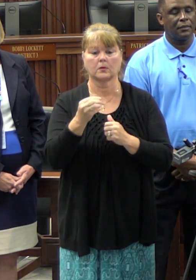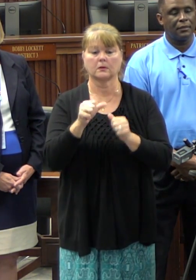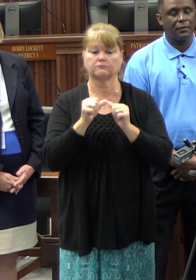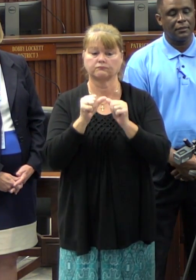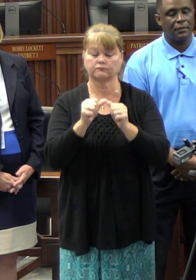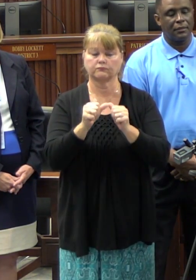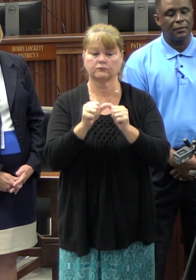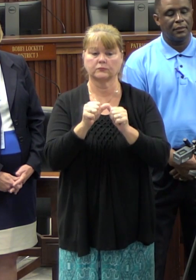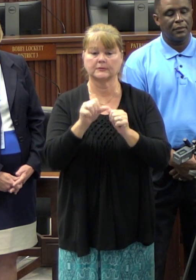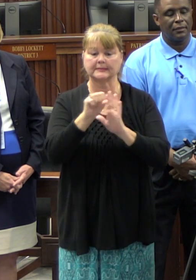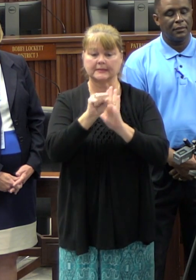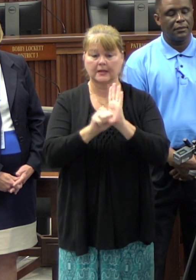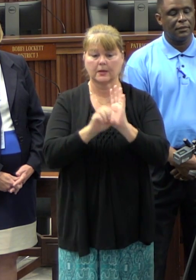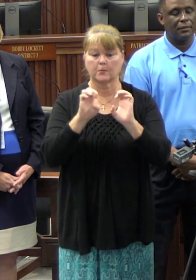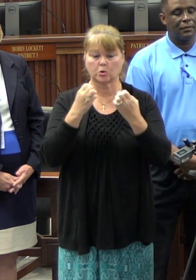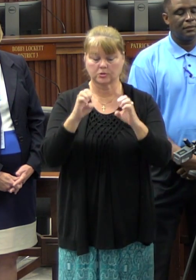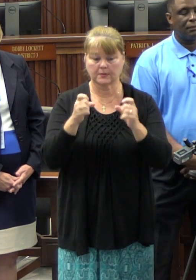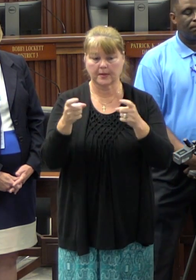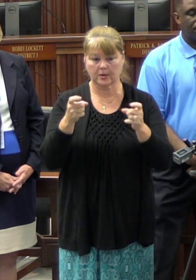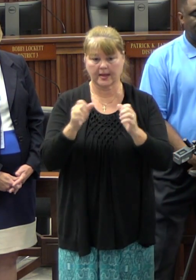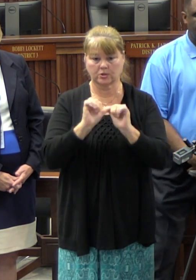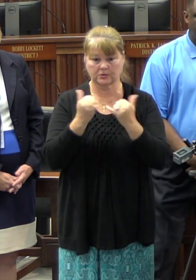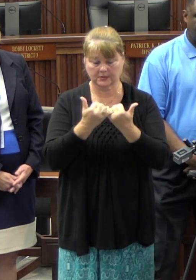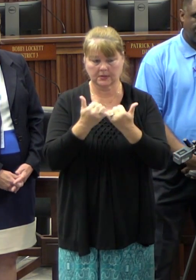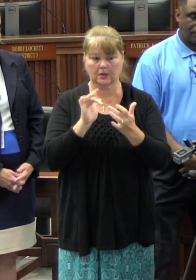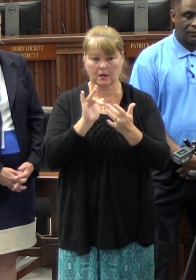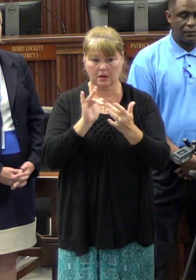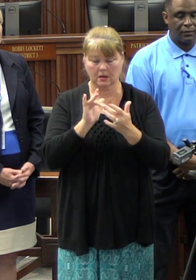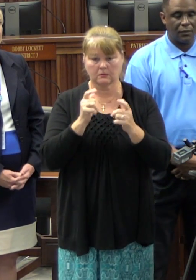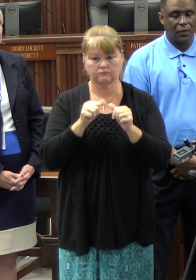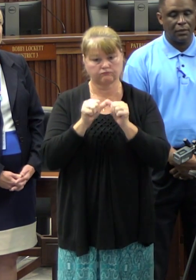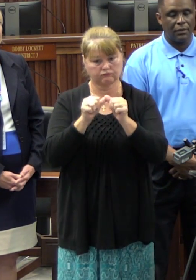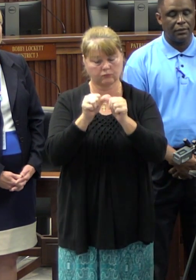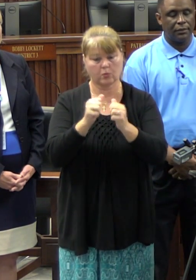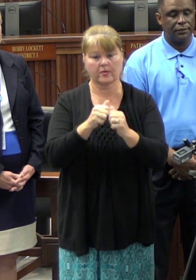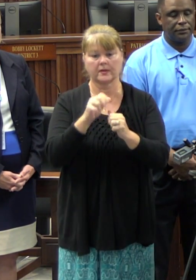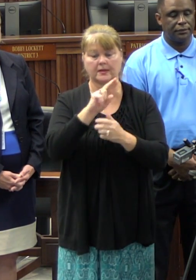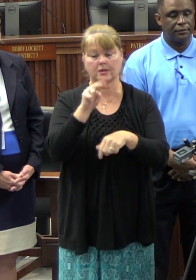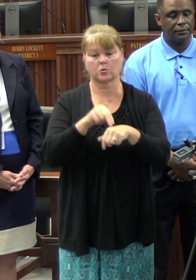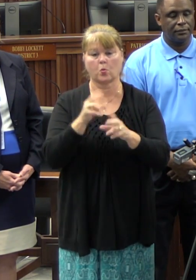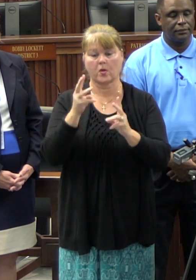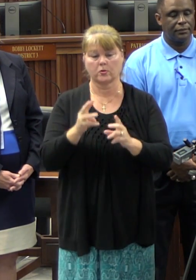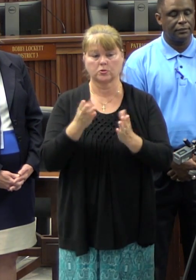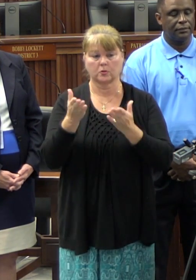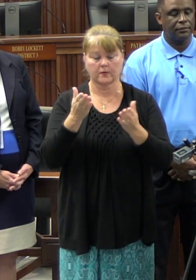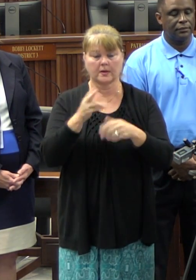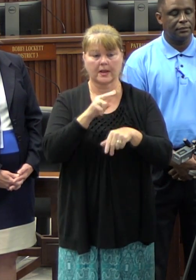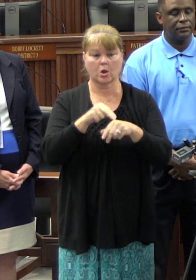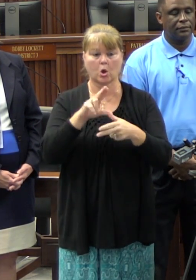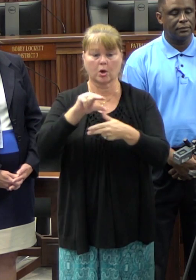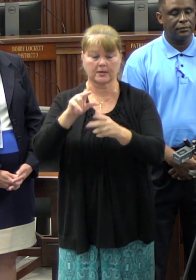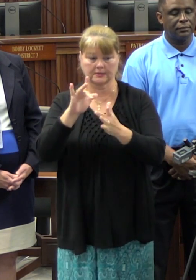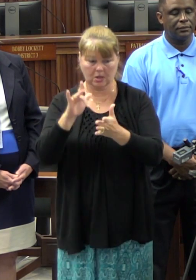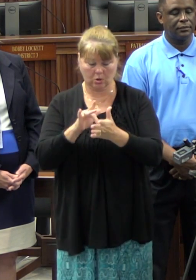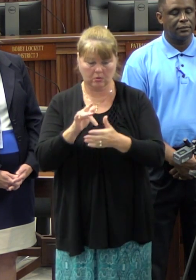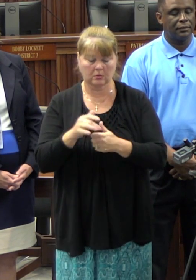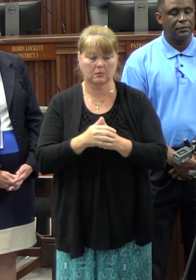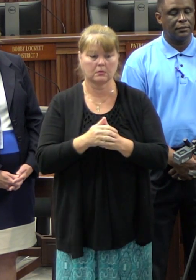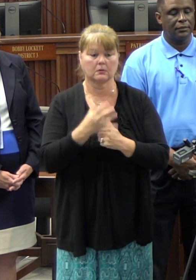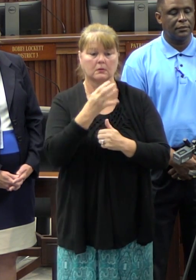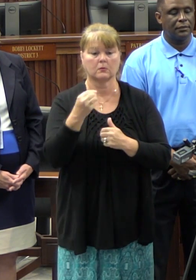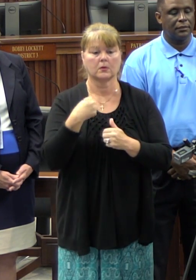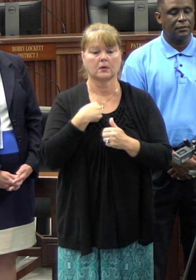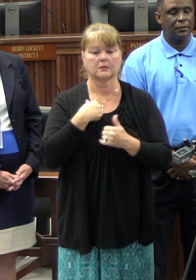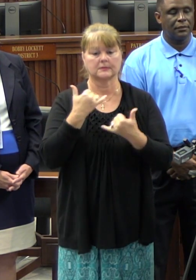contact with the State Emergency Management Agency. We've been in constant contact with the National Weather Service, and I mentioned the National Hurricane Center. We've